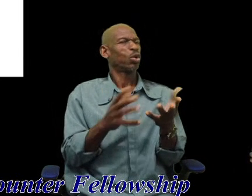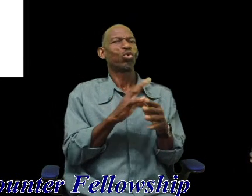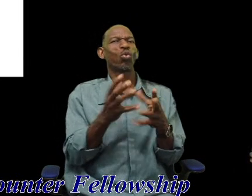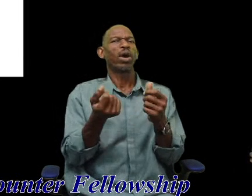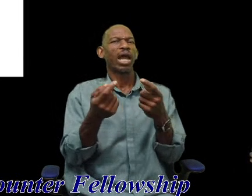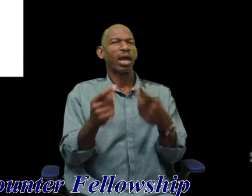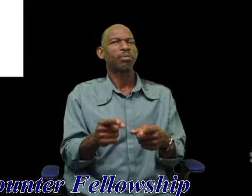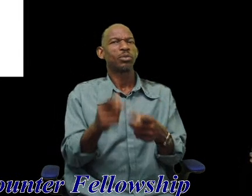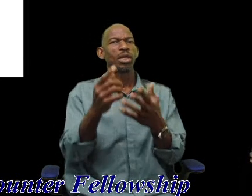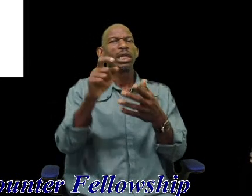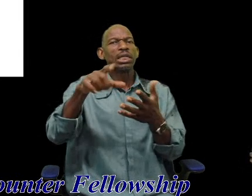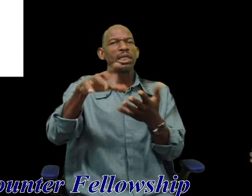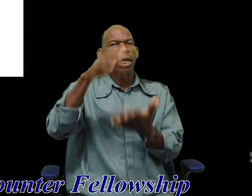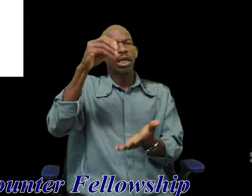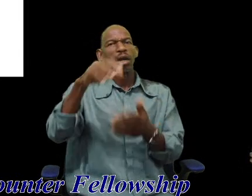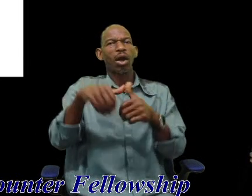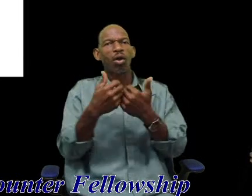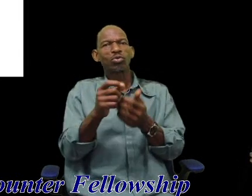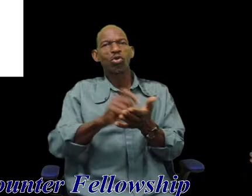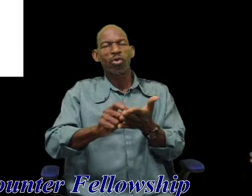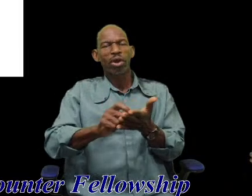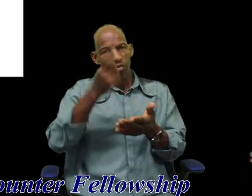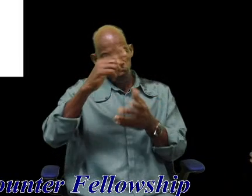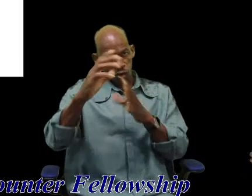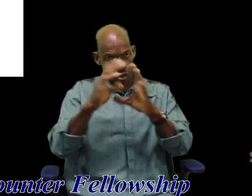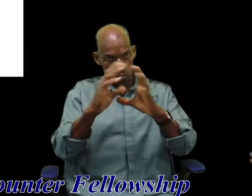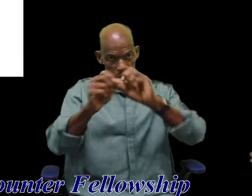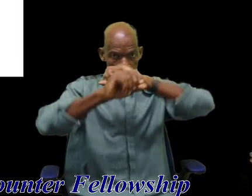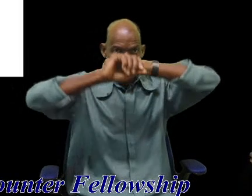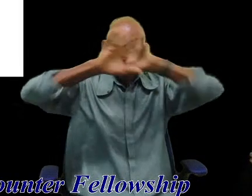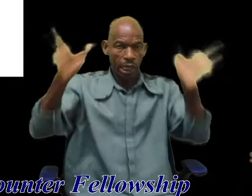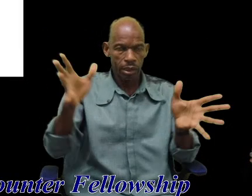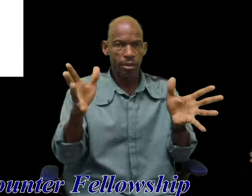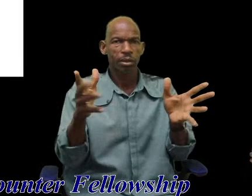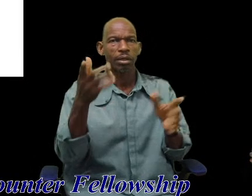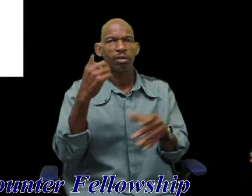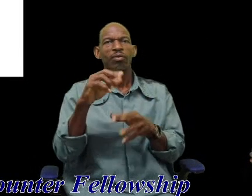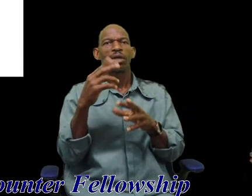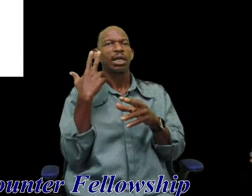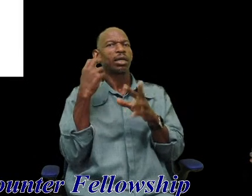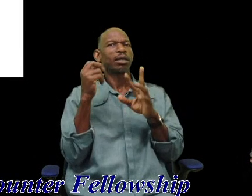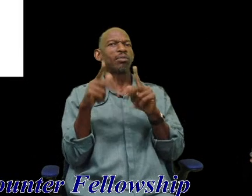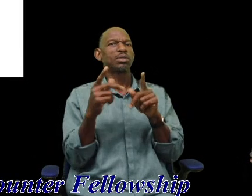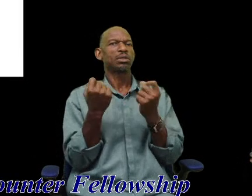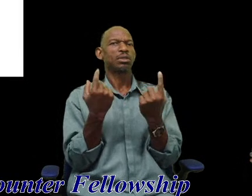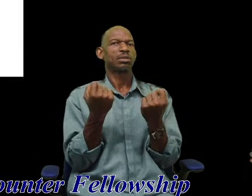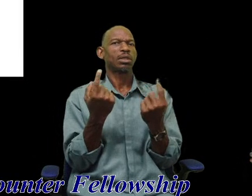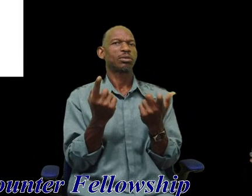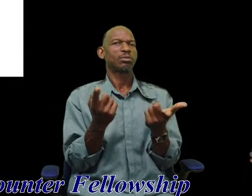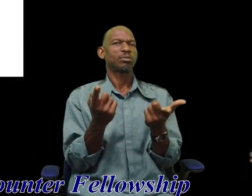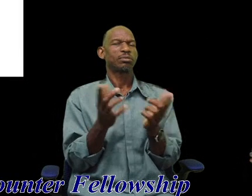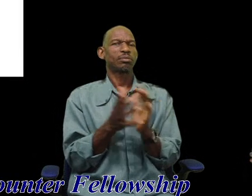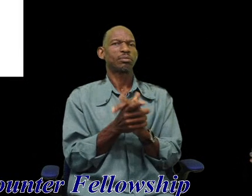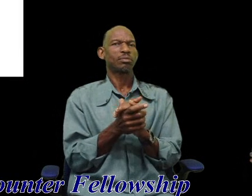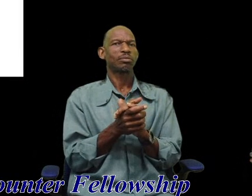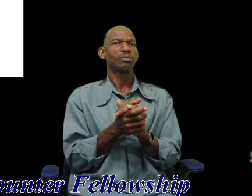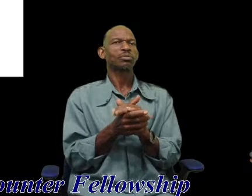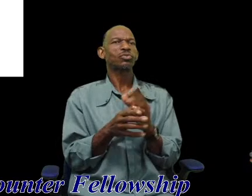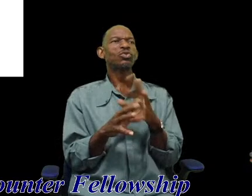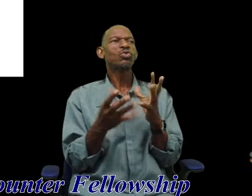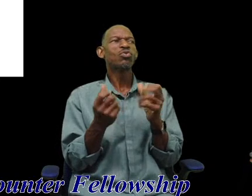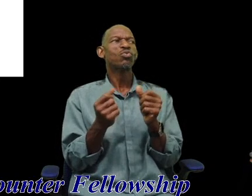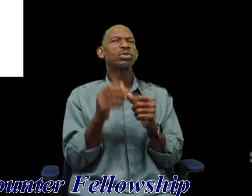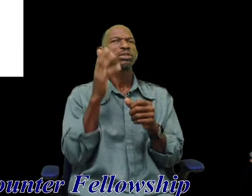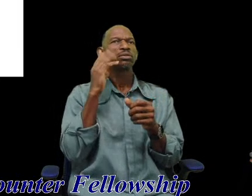this, right? So we don't want the deaf person to have to be in that kind of situation, because you need to write whether you go